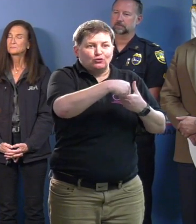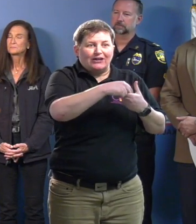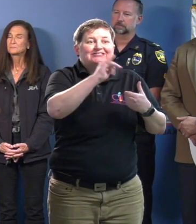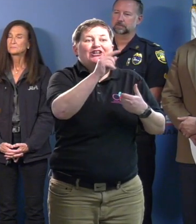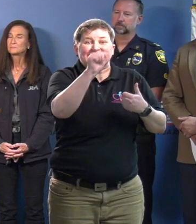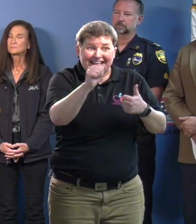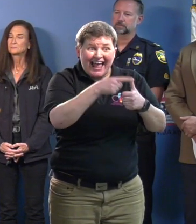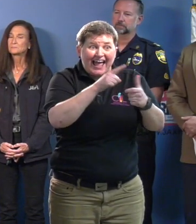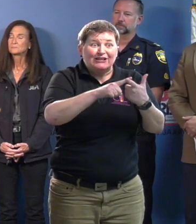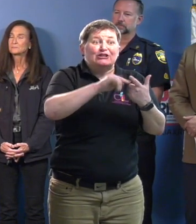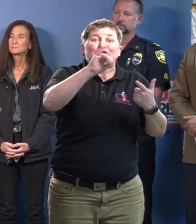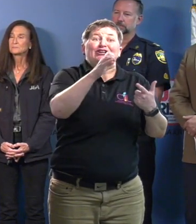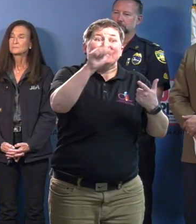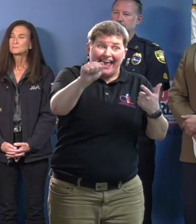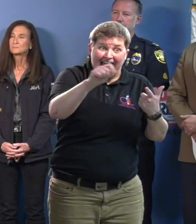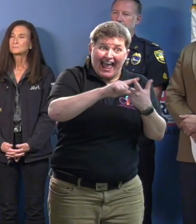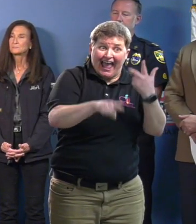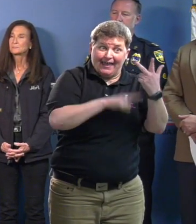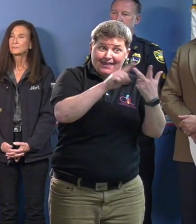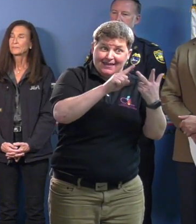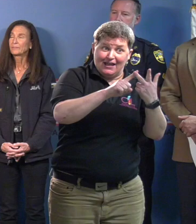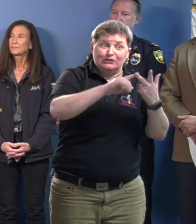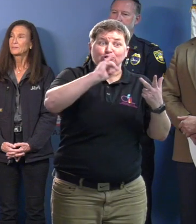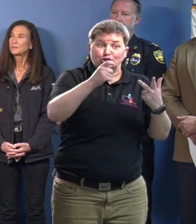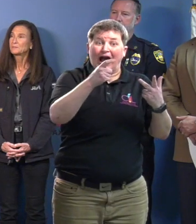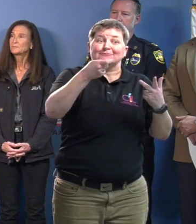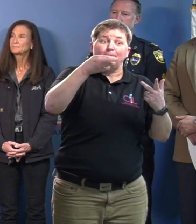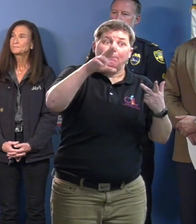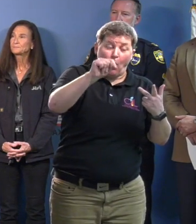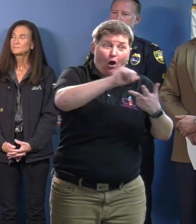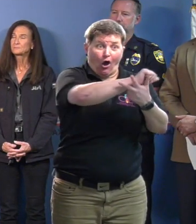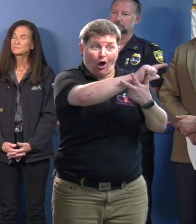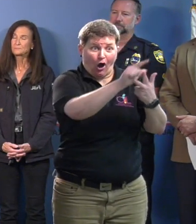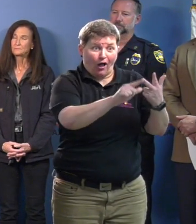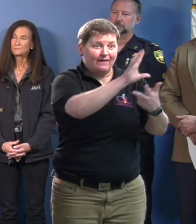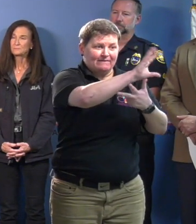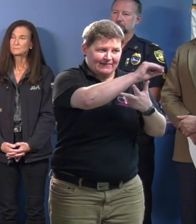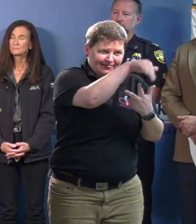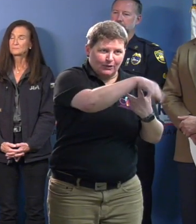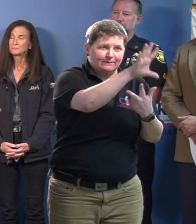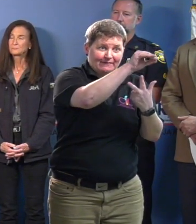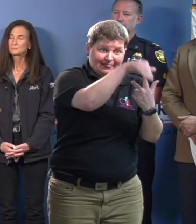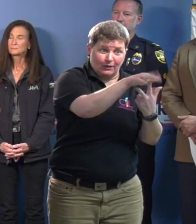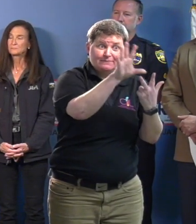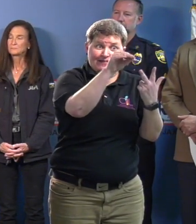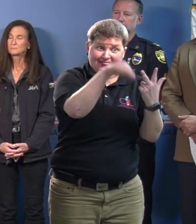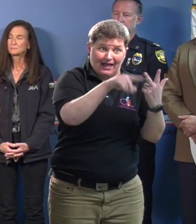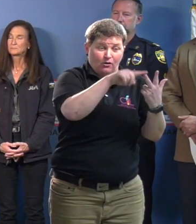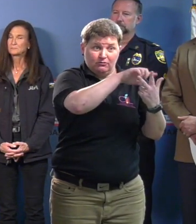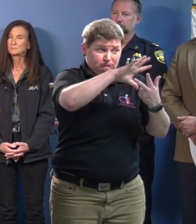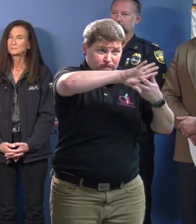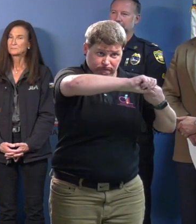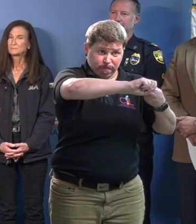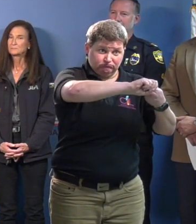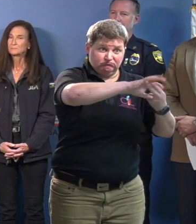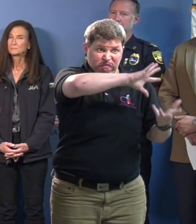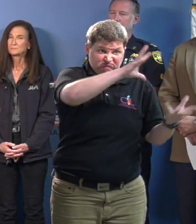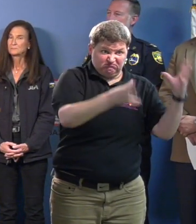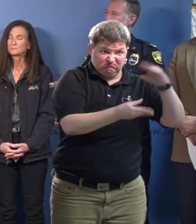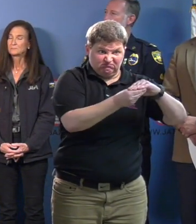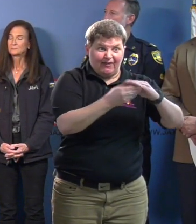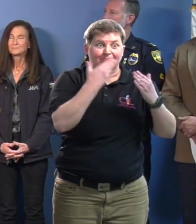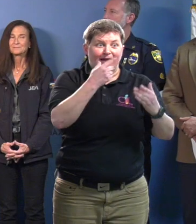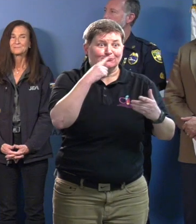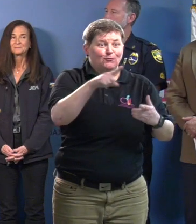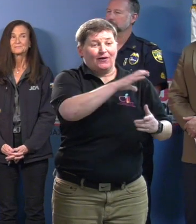and the port all pitched in another $50,000. So thanks to Council President White's leadership,